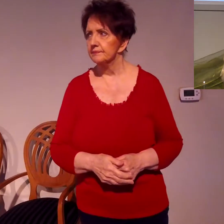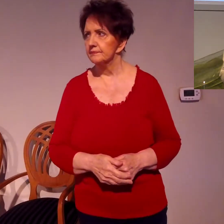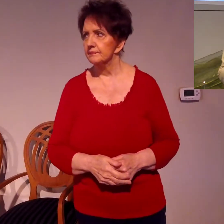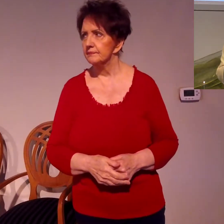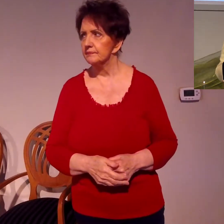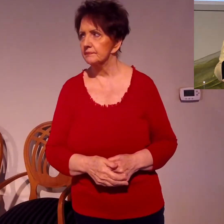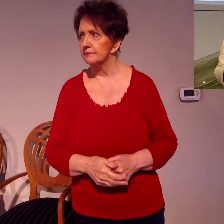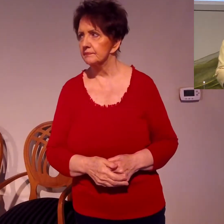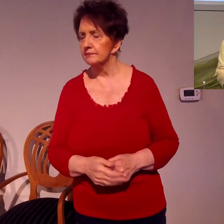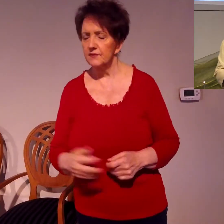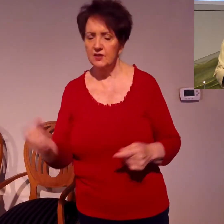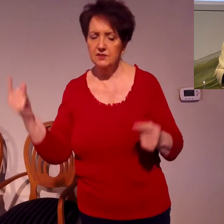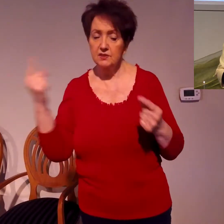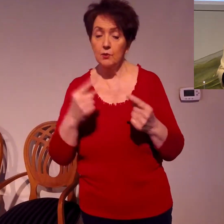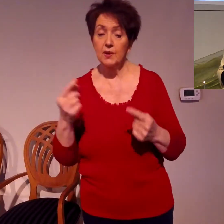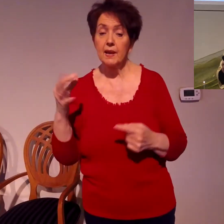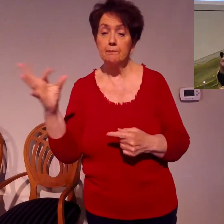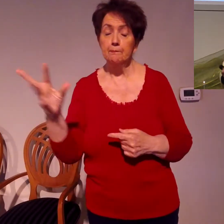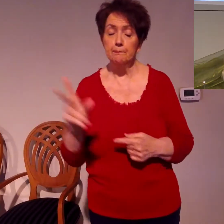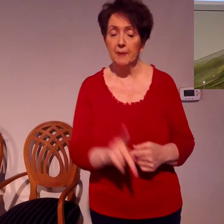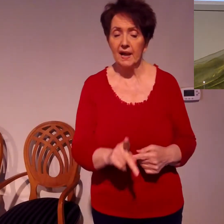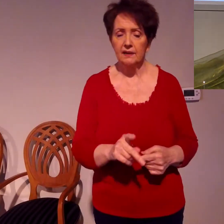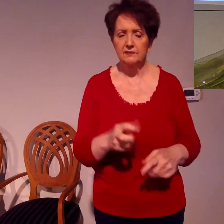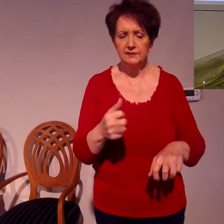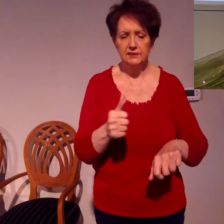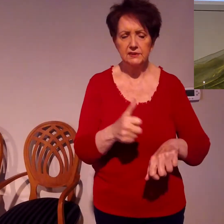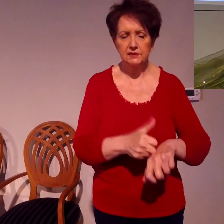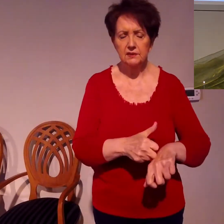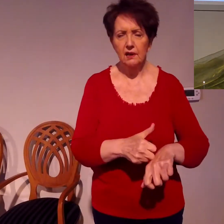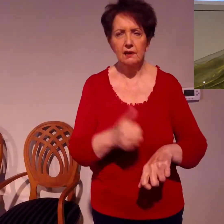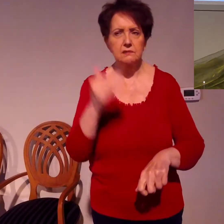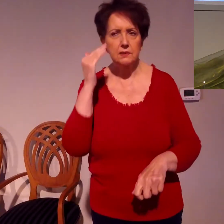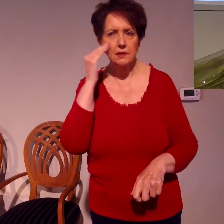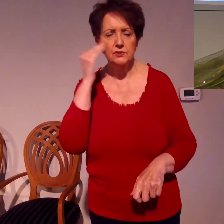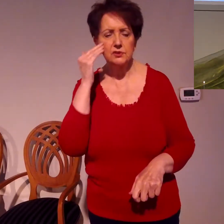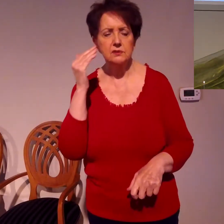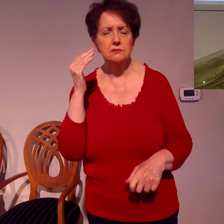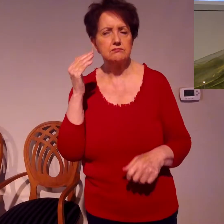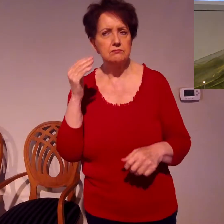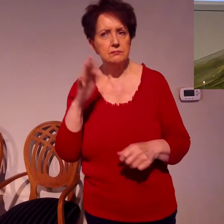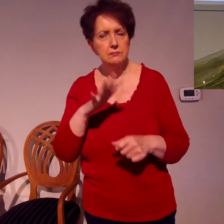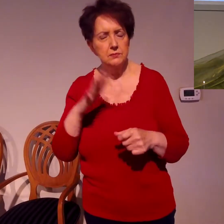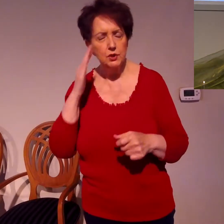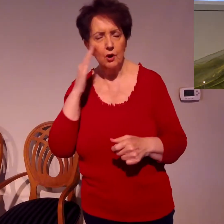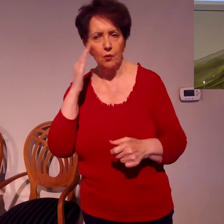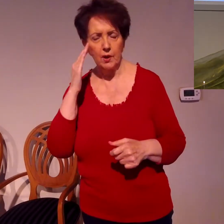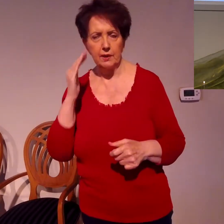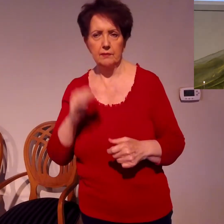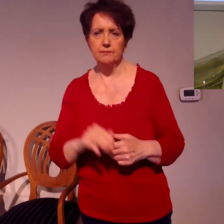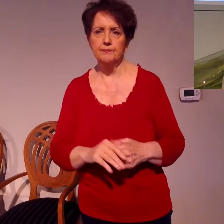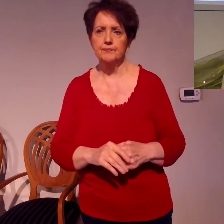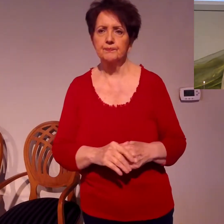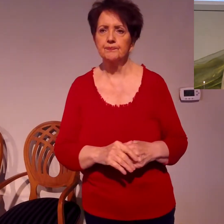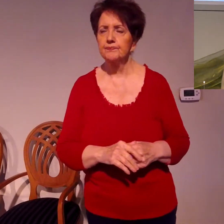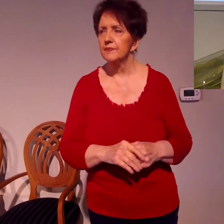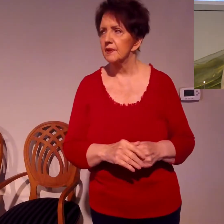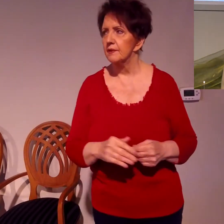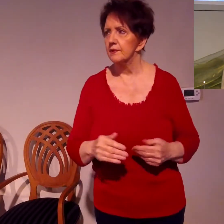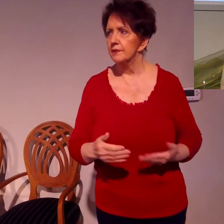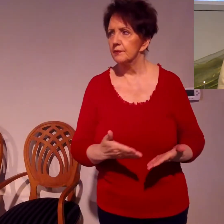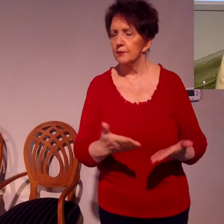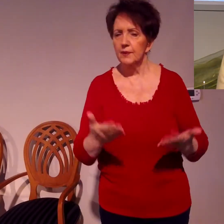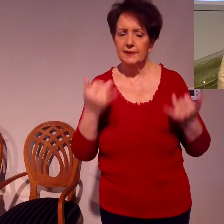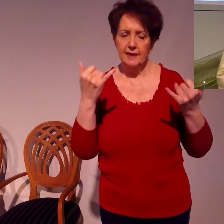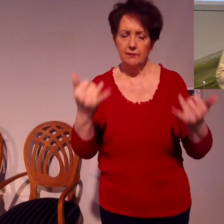Until we're back on that solid, conscious awareness ground. Like right now.